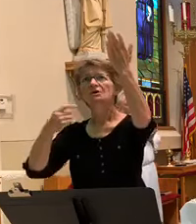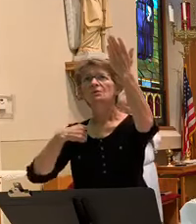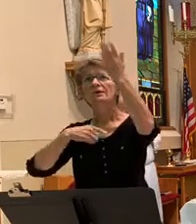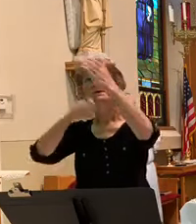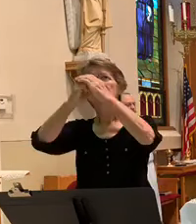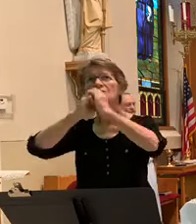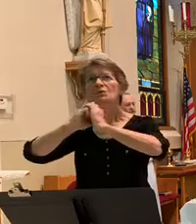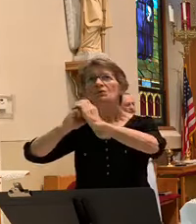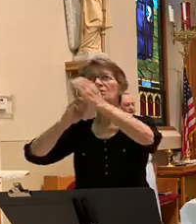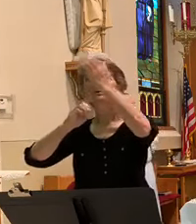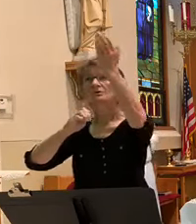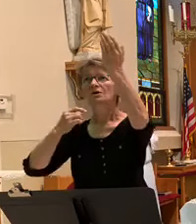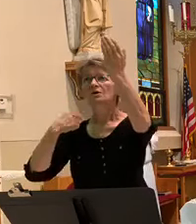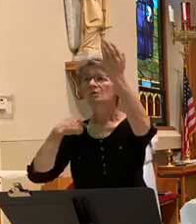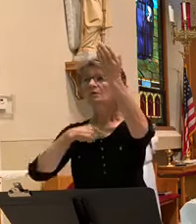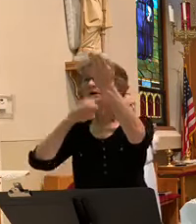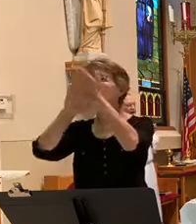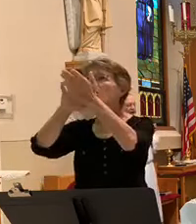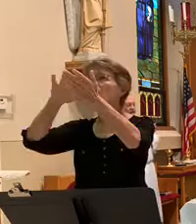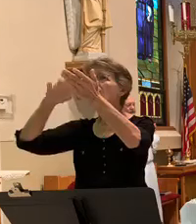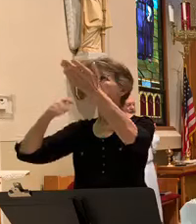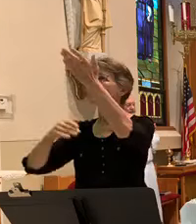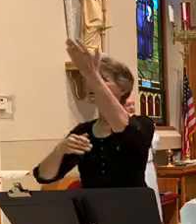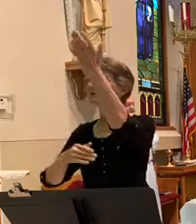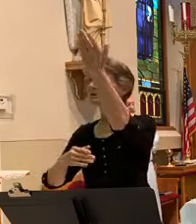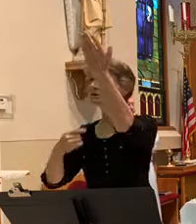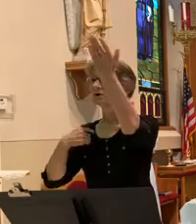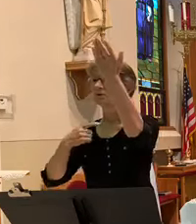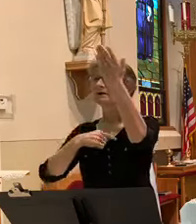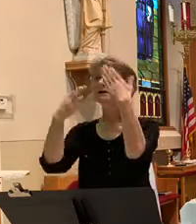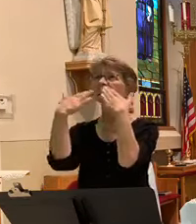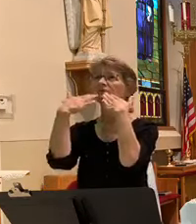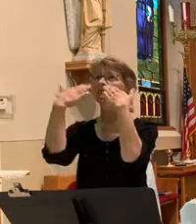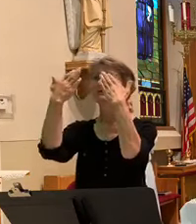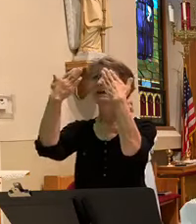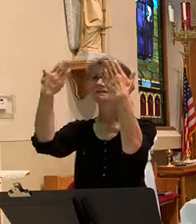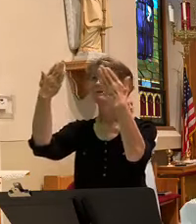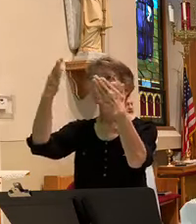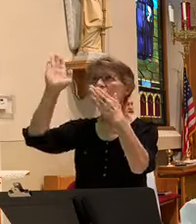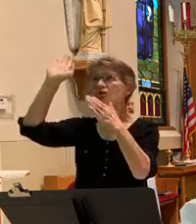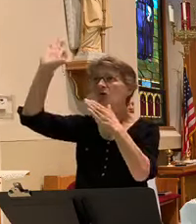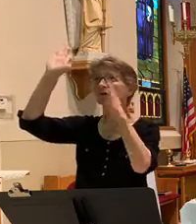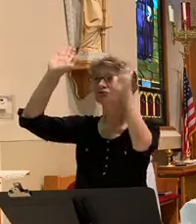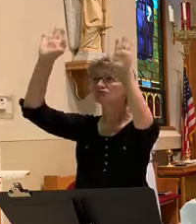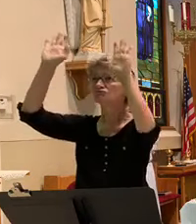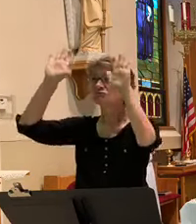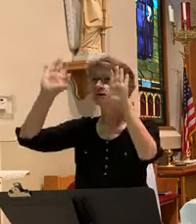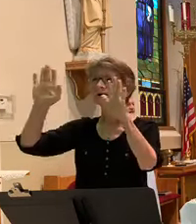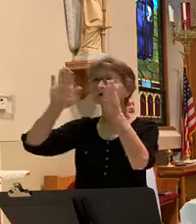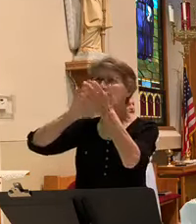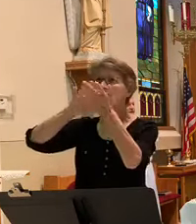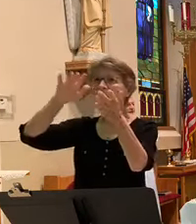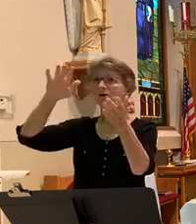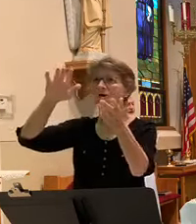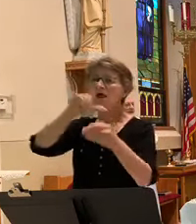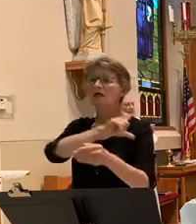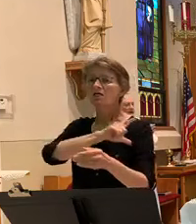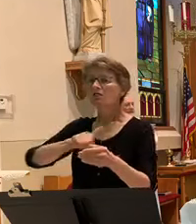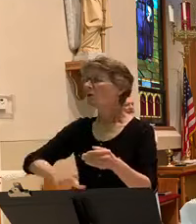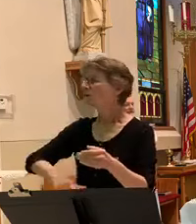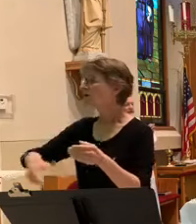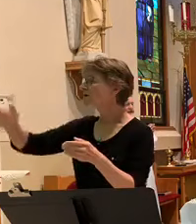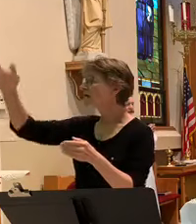we adore you, we glorify you, we give you thanks for your great glory. Lord